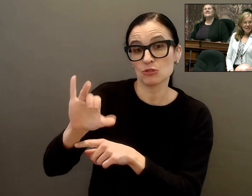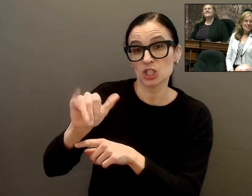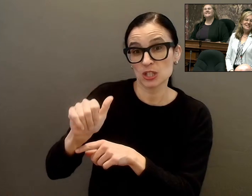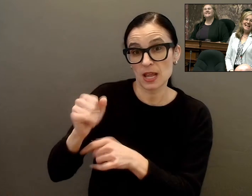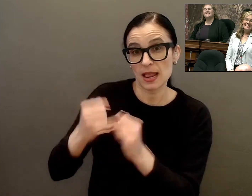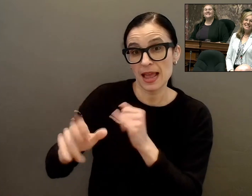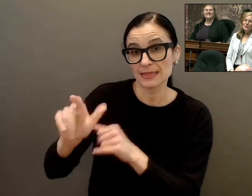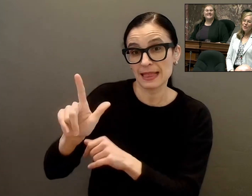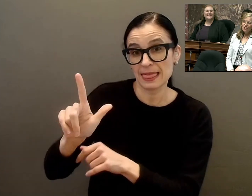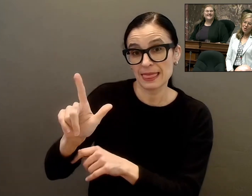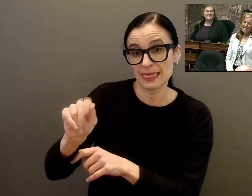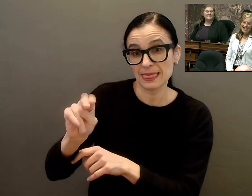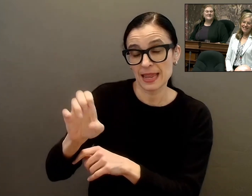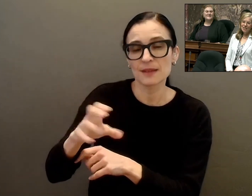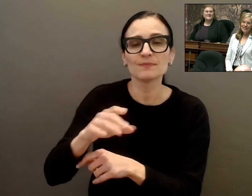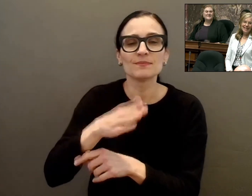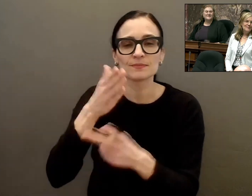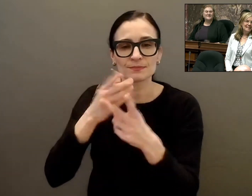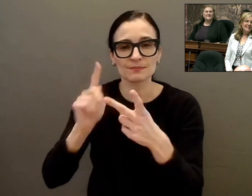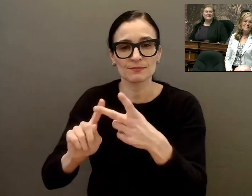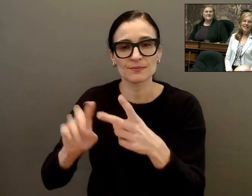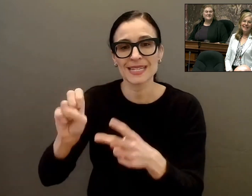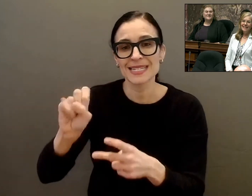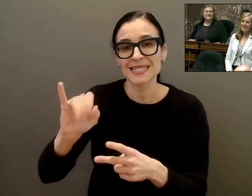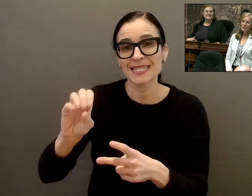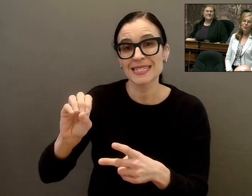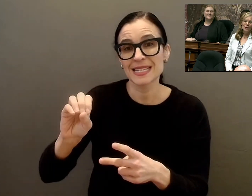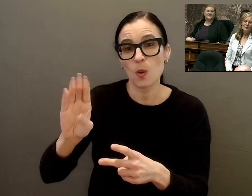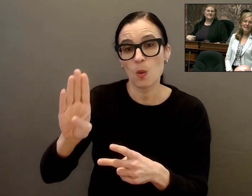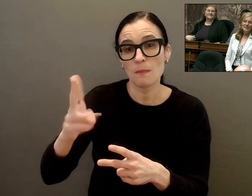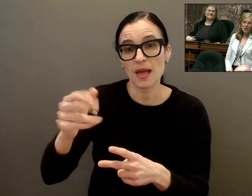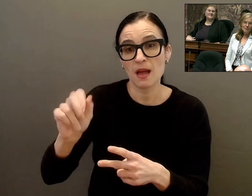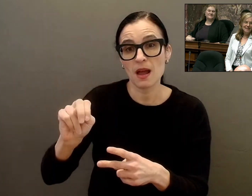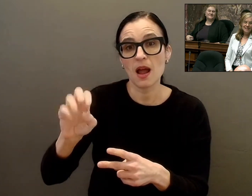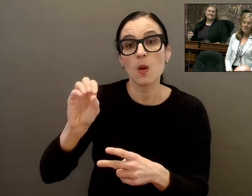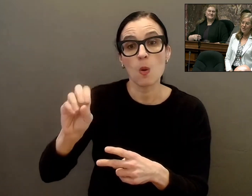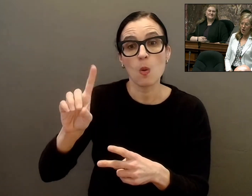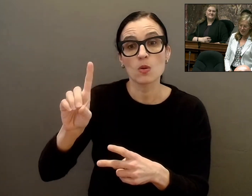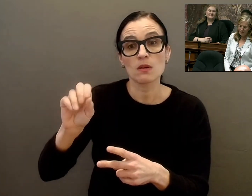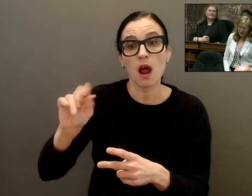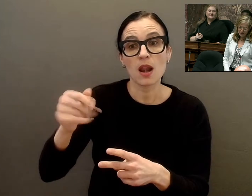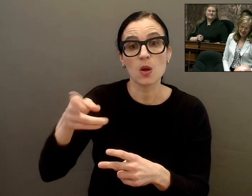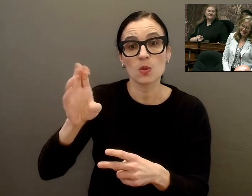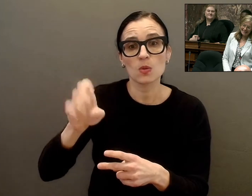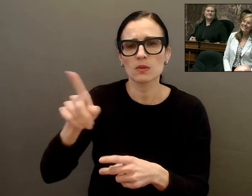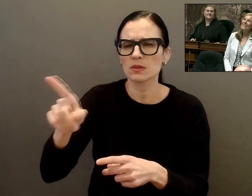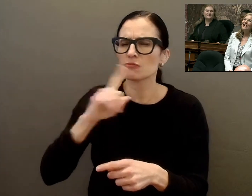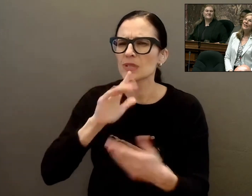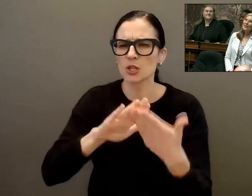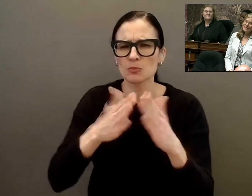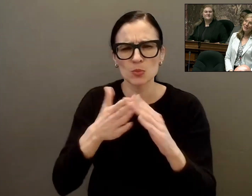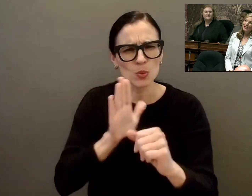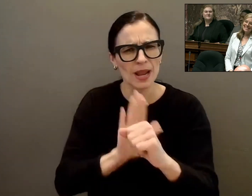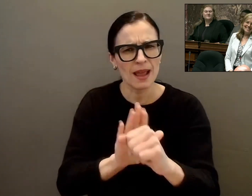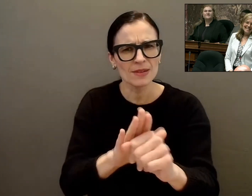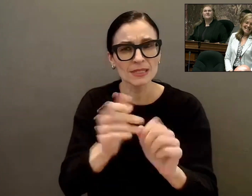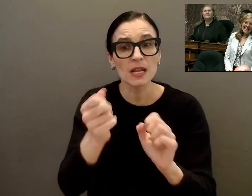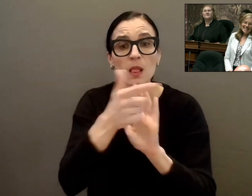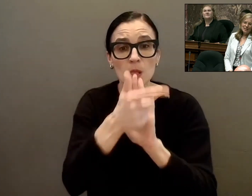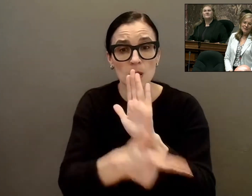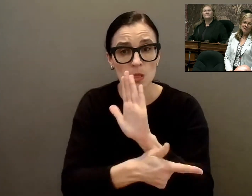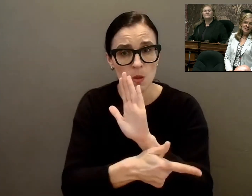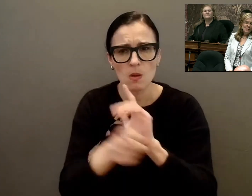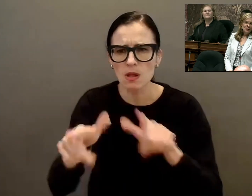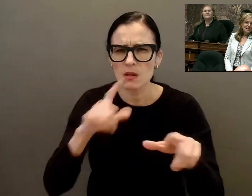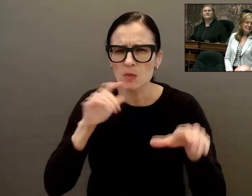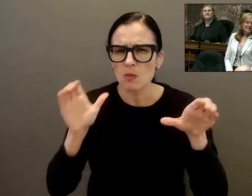and lawyer, and through her work and her engagement in the community has done so much it's beyond possible to list her contributions.